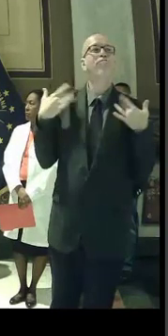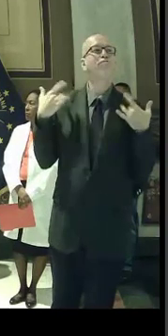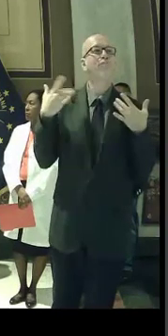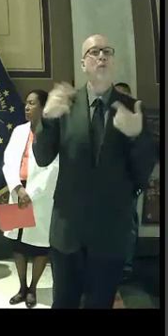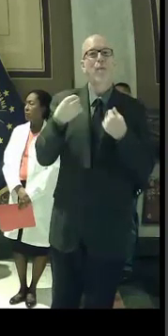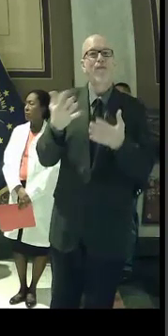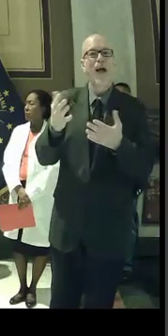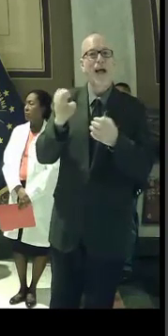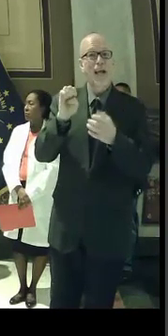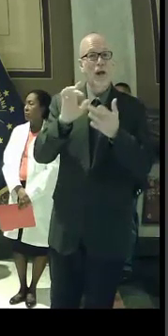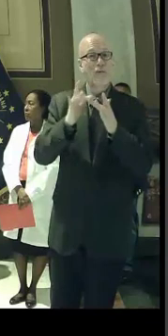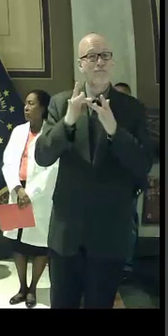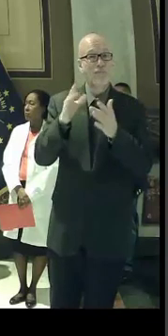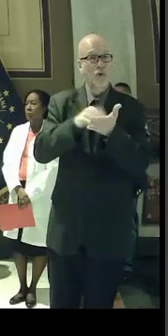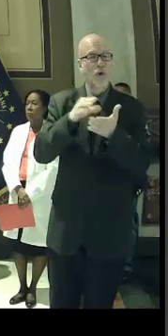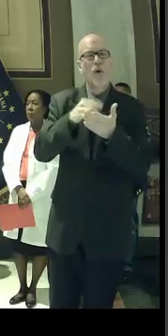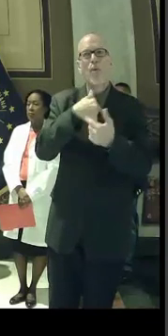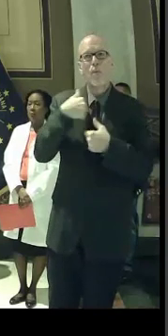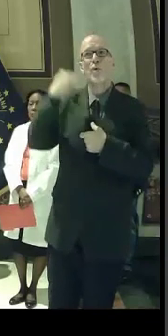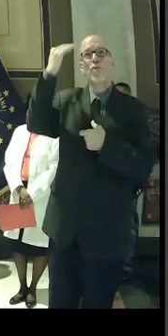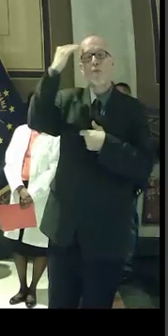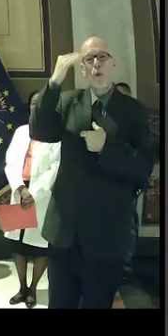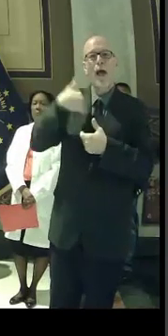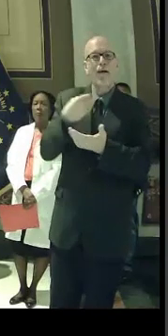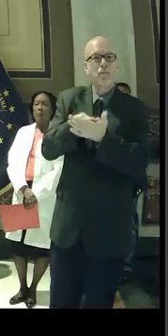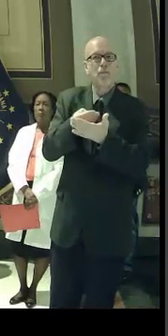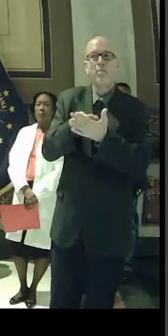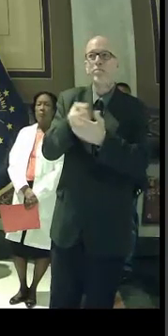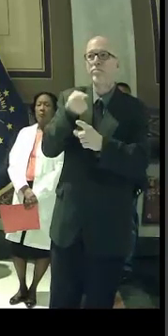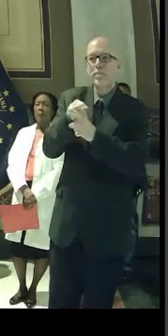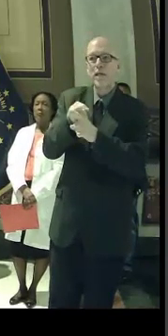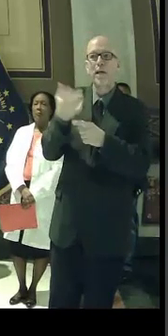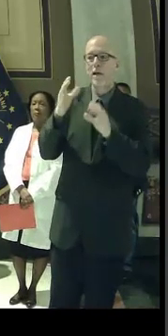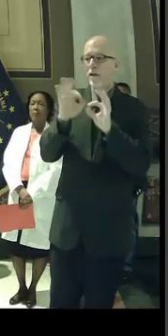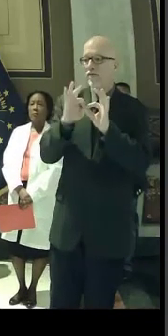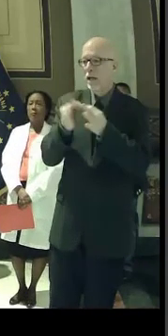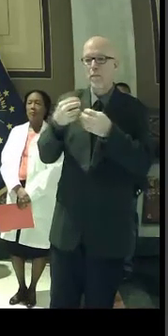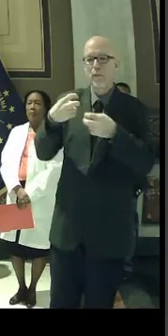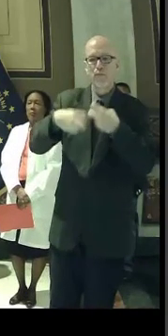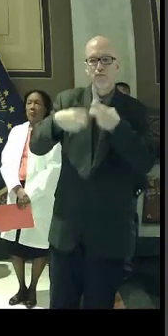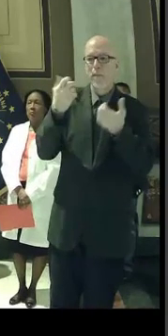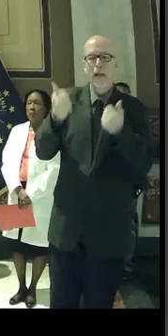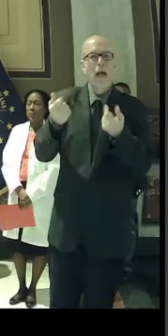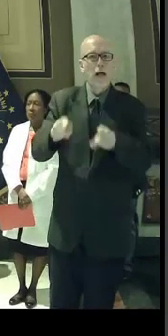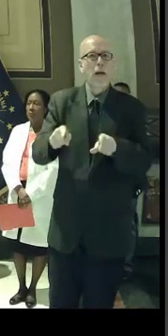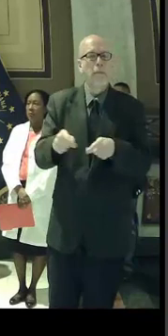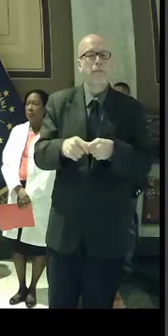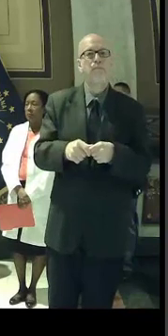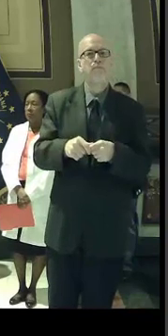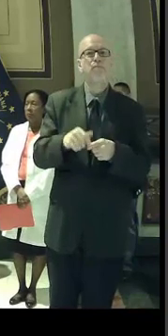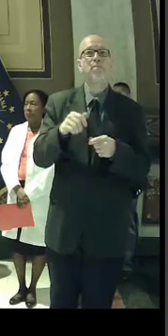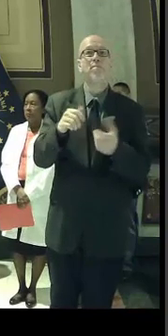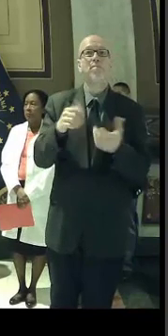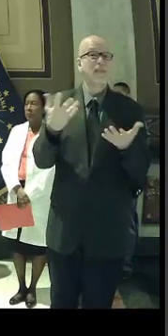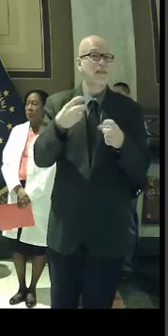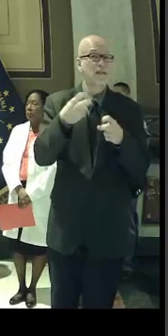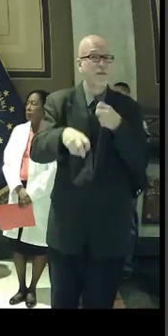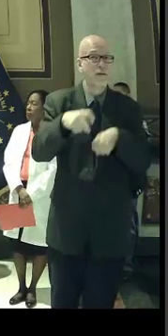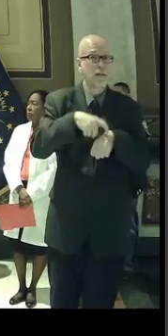e-learning without being cognizant of the economic and the hardship that that provides to families. So again, it is difficult,